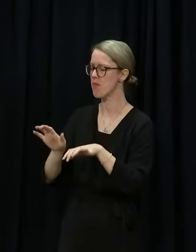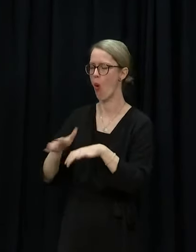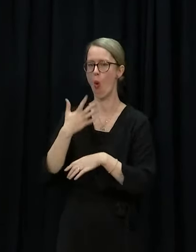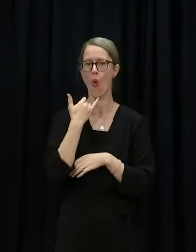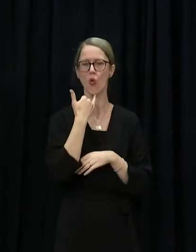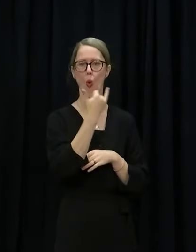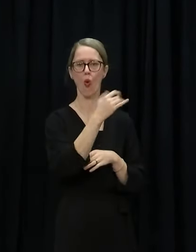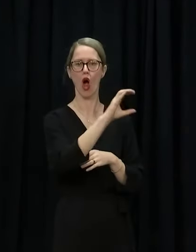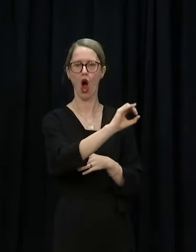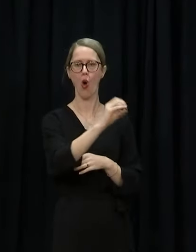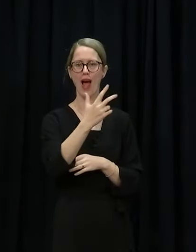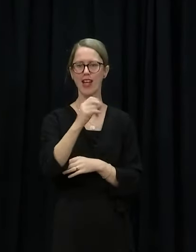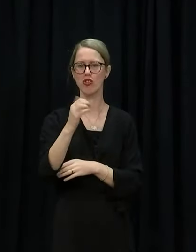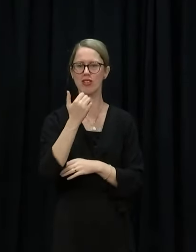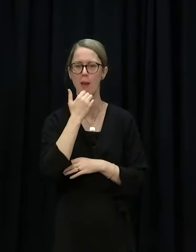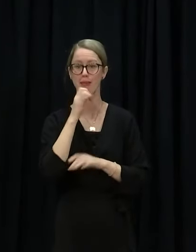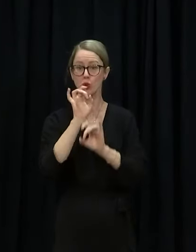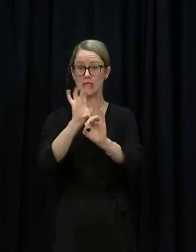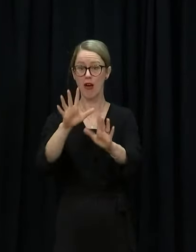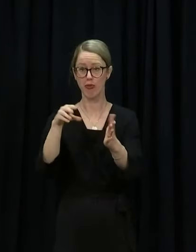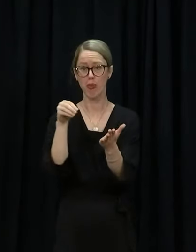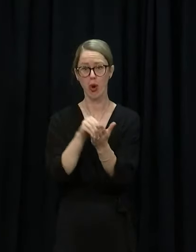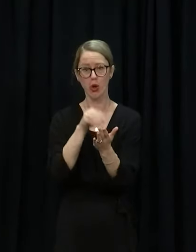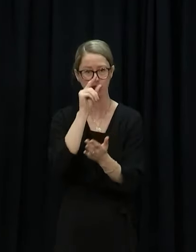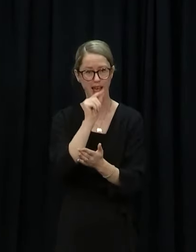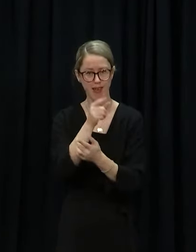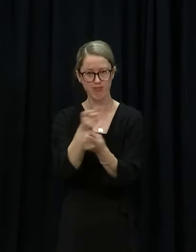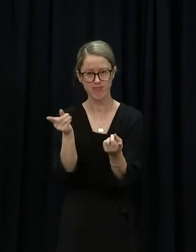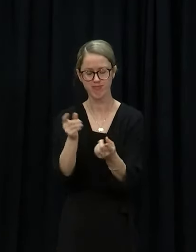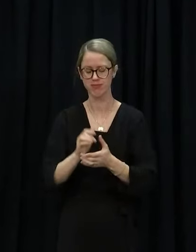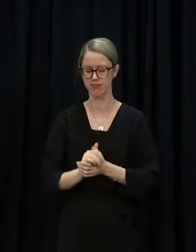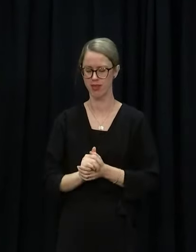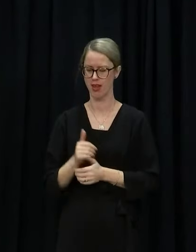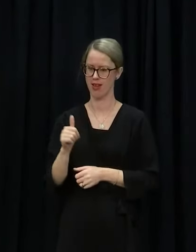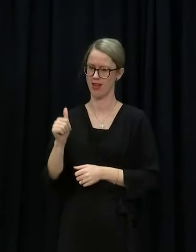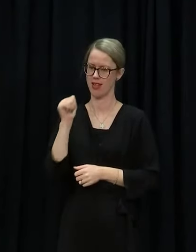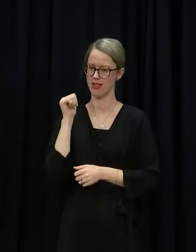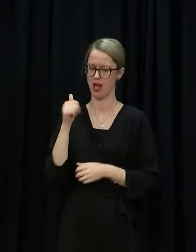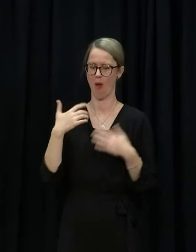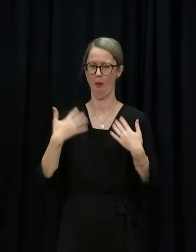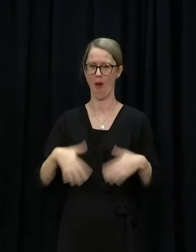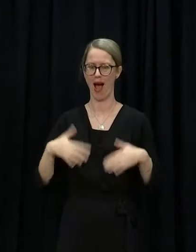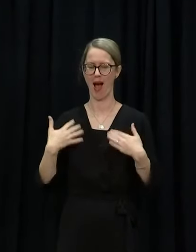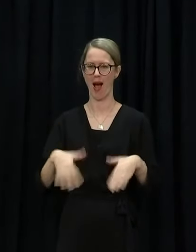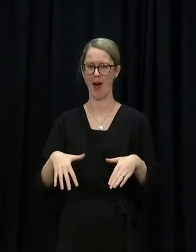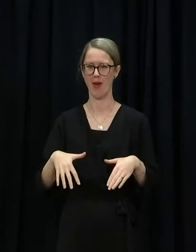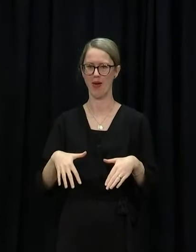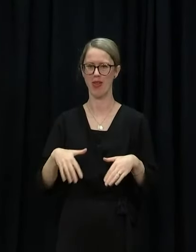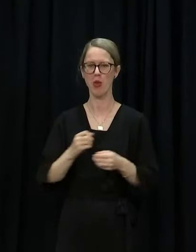0800 number now to book yourself in. Yesterday was a record day for